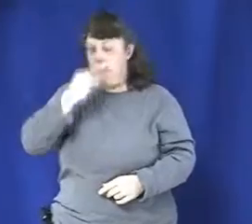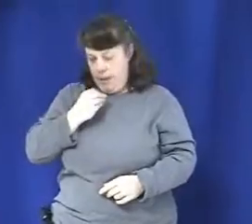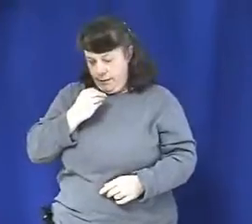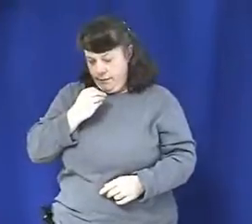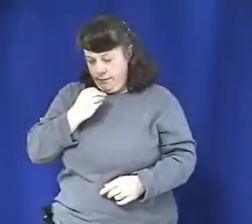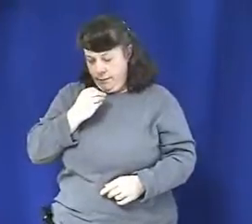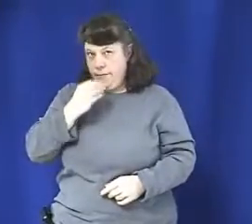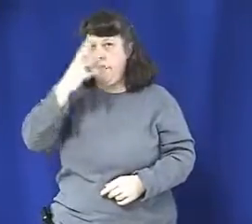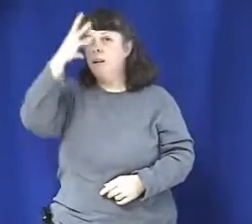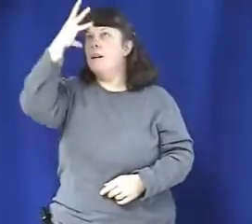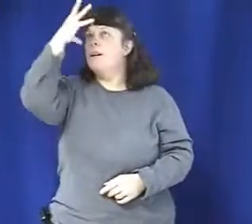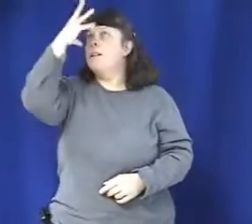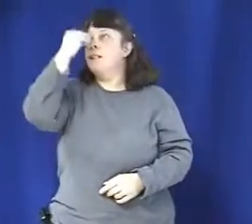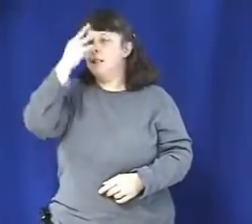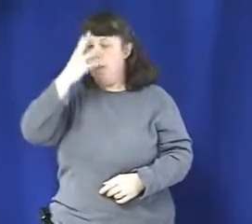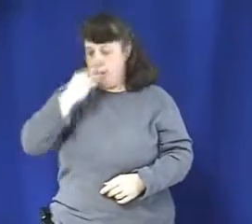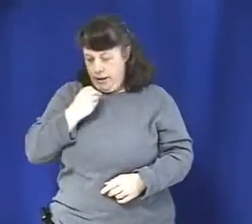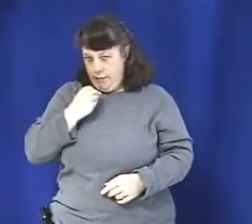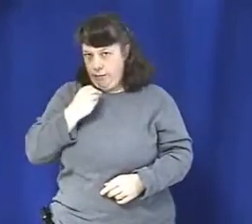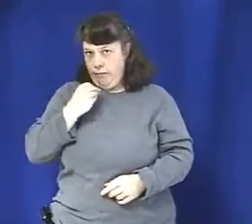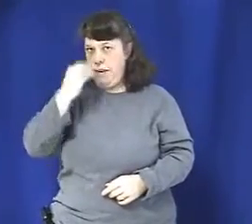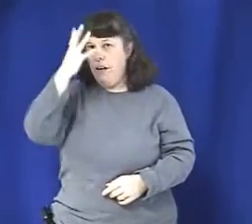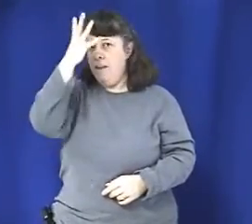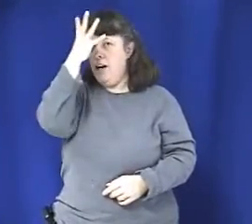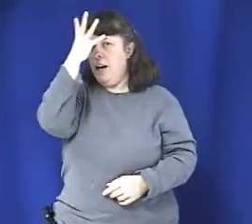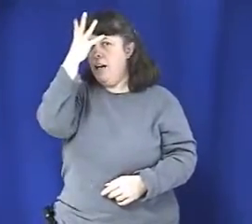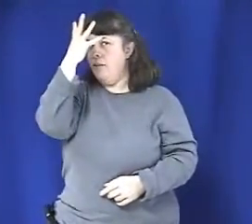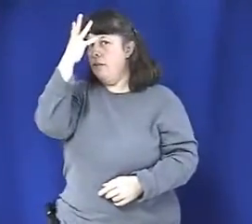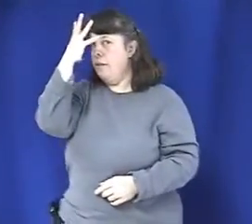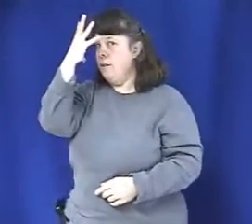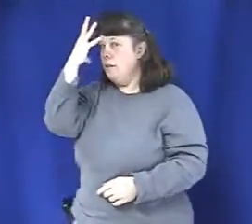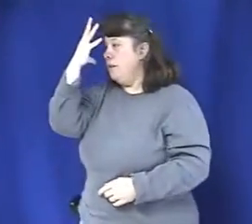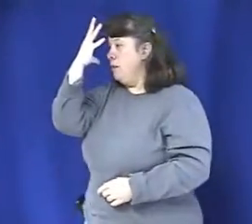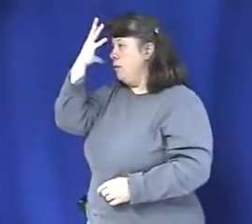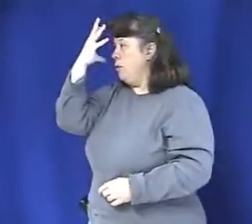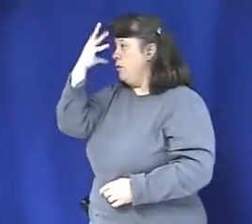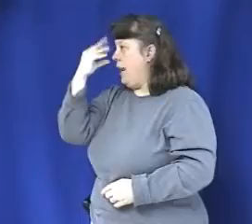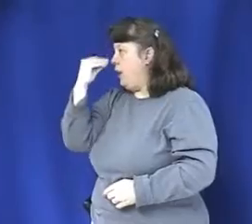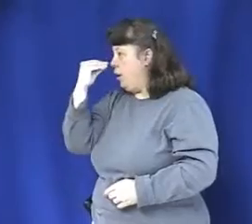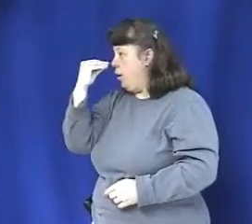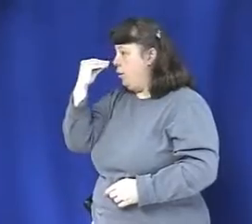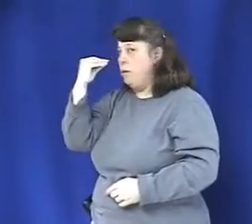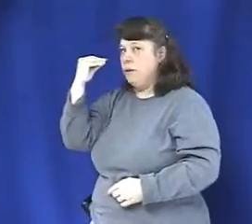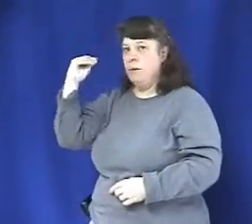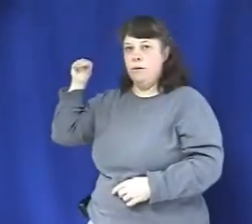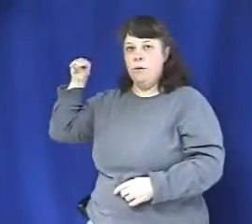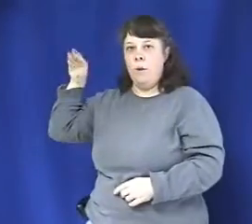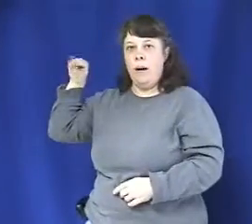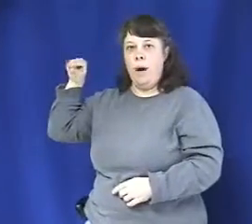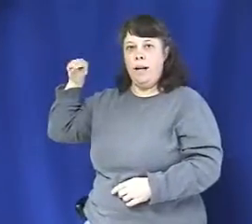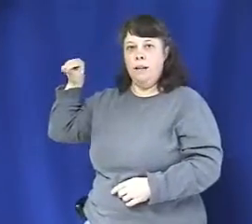sleepy. Sleepy. 5 to a flat O. Quack, quack.